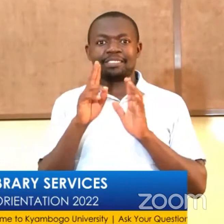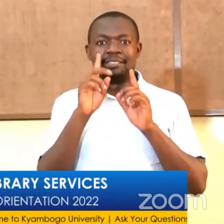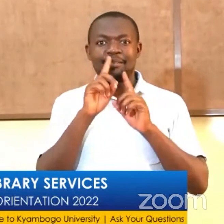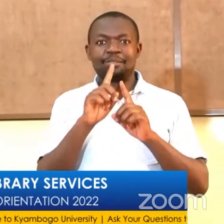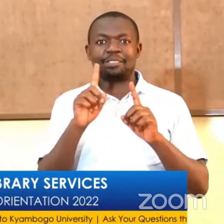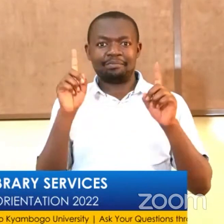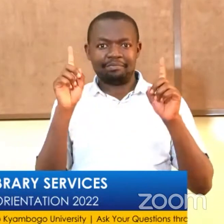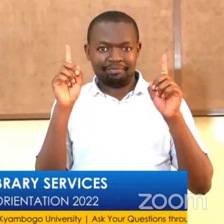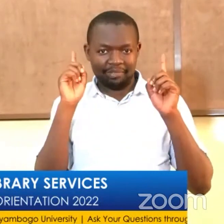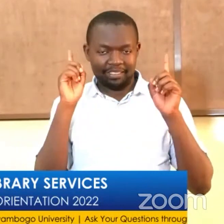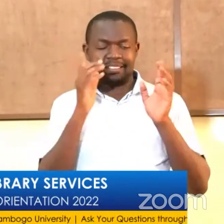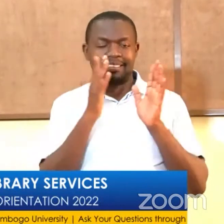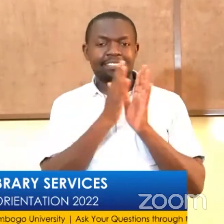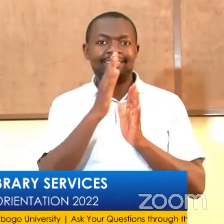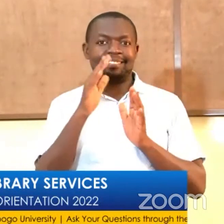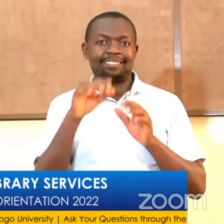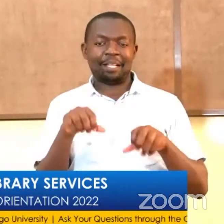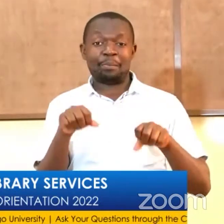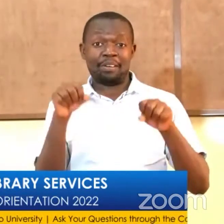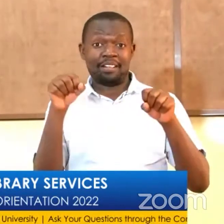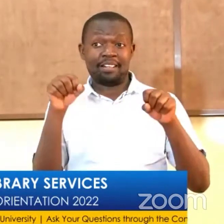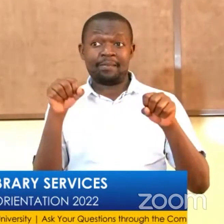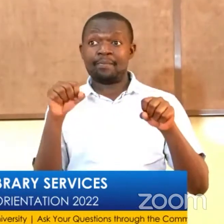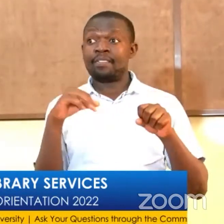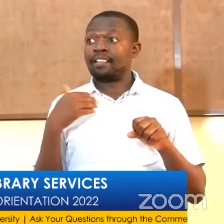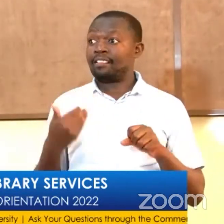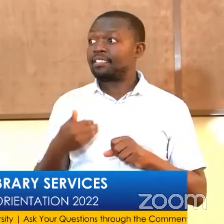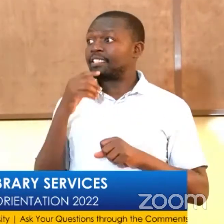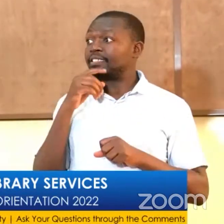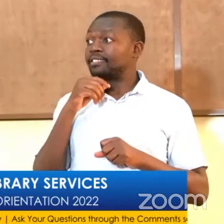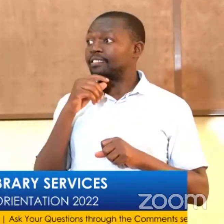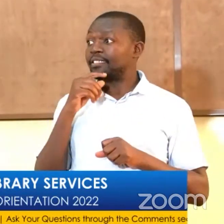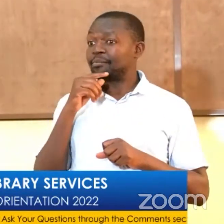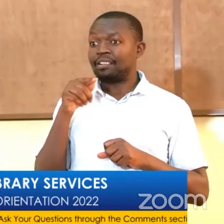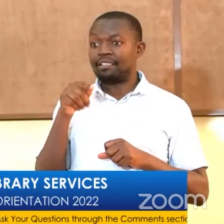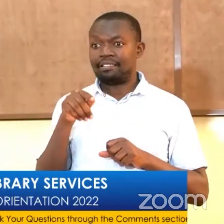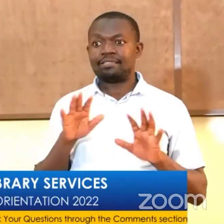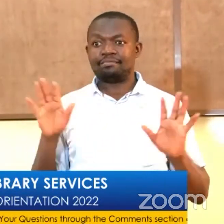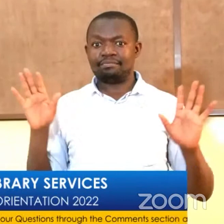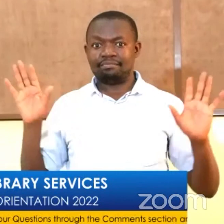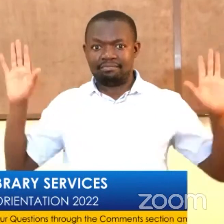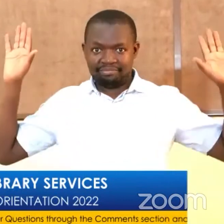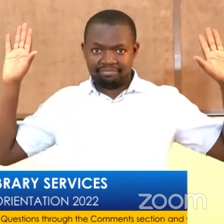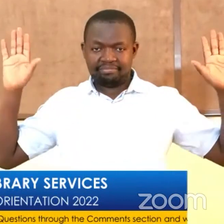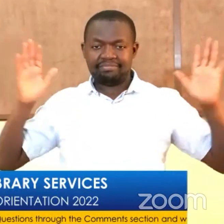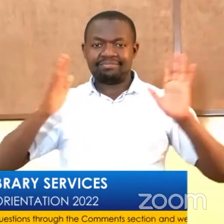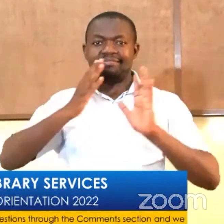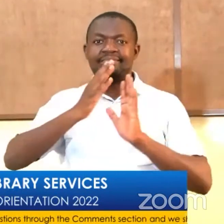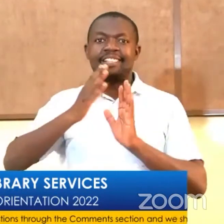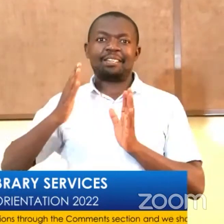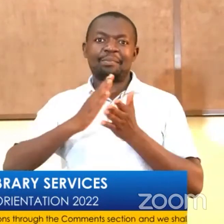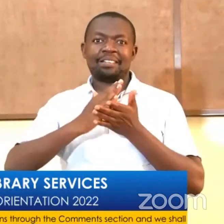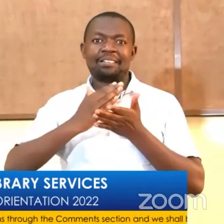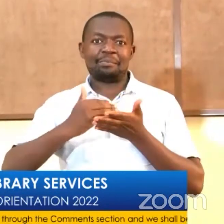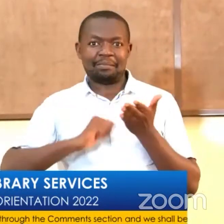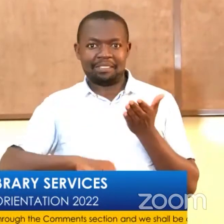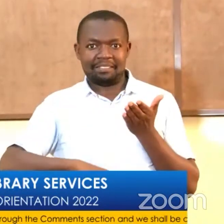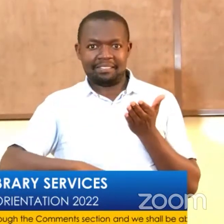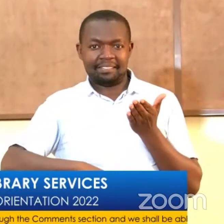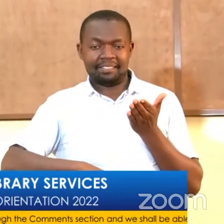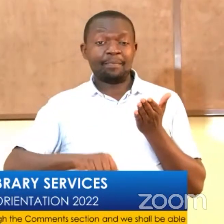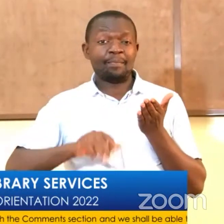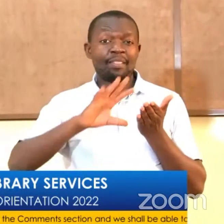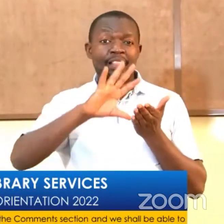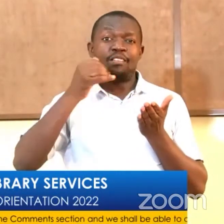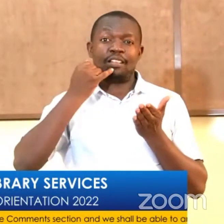Librarian. Ladies and gentlemen, that has been library department. And all